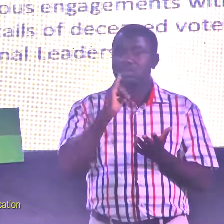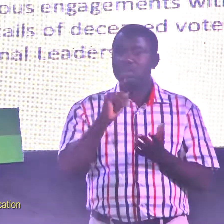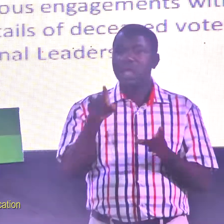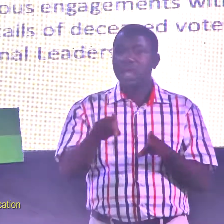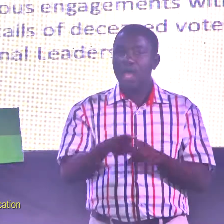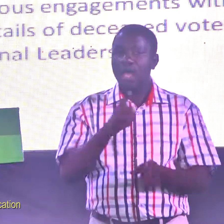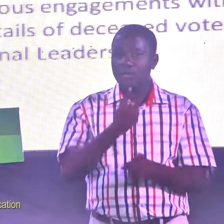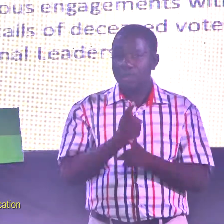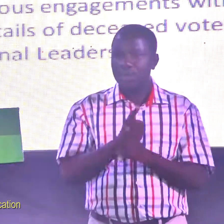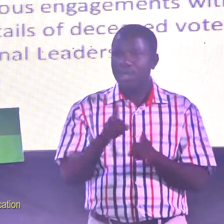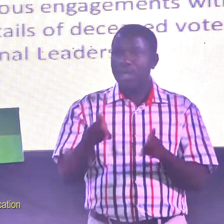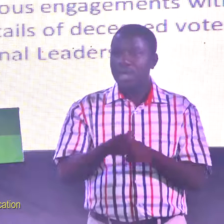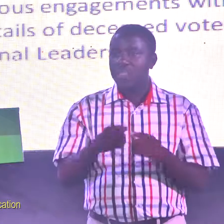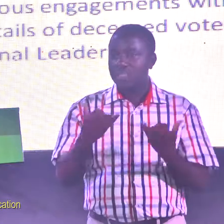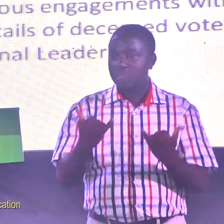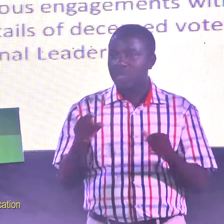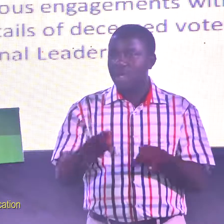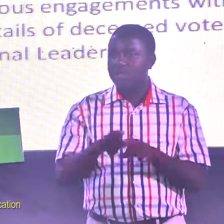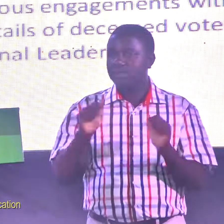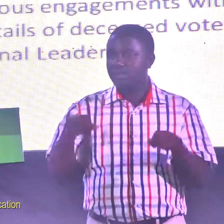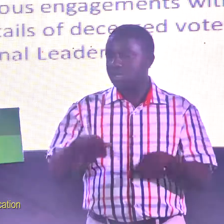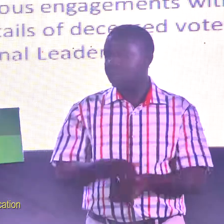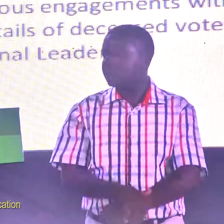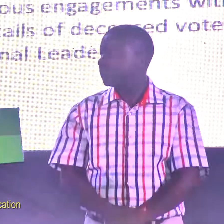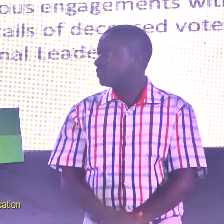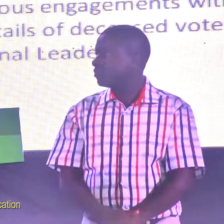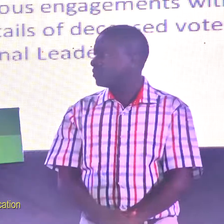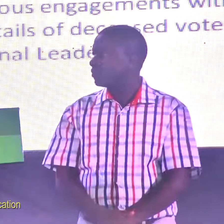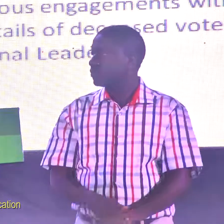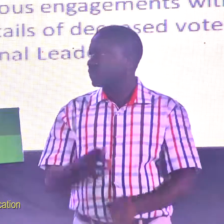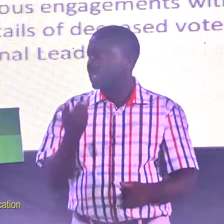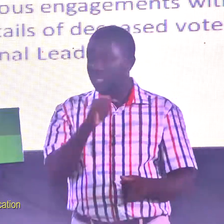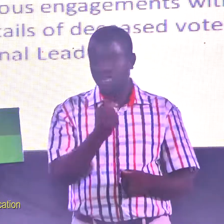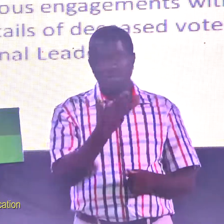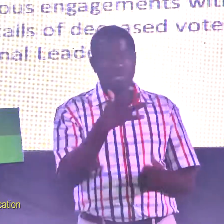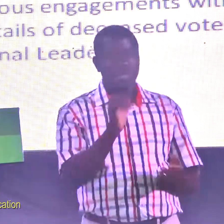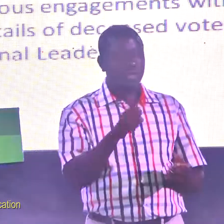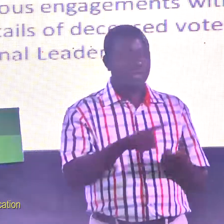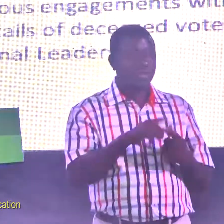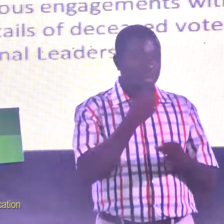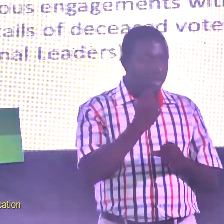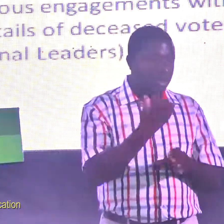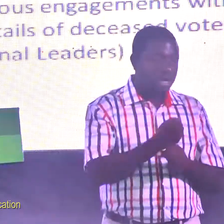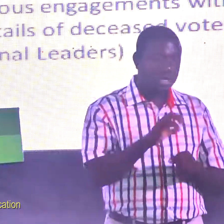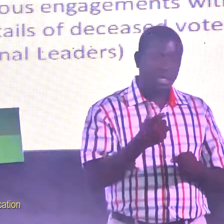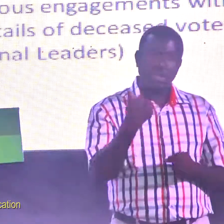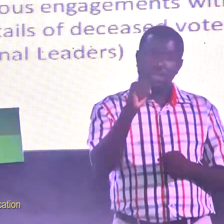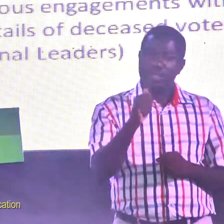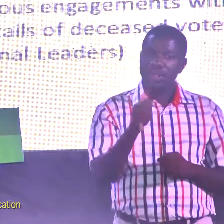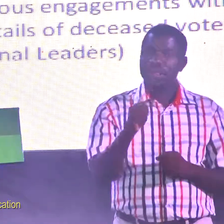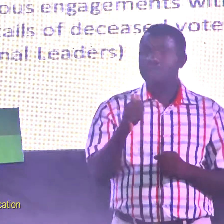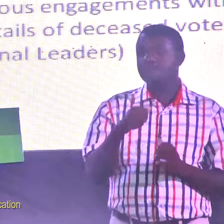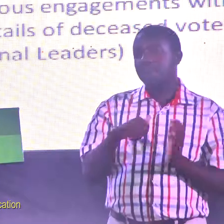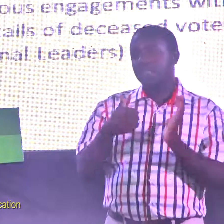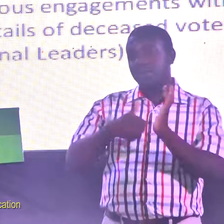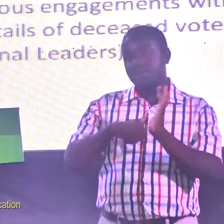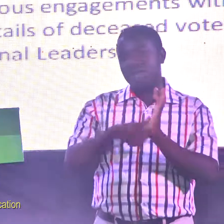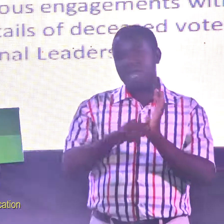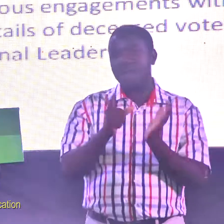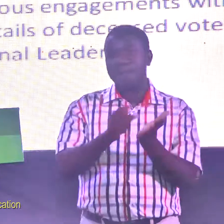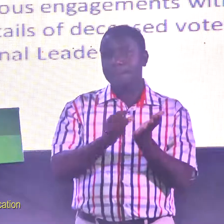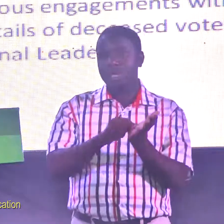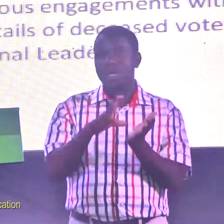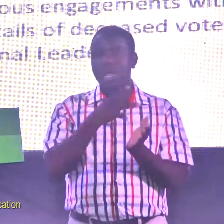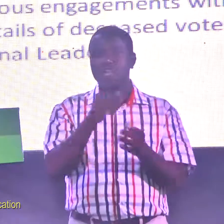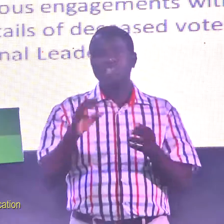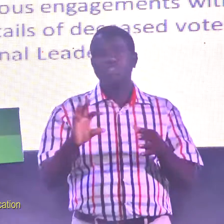accurate and is as current as possible. The kit should be able to capture 10 fingerprints, and would want to join other EMBs